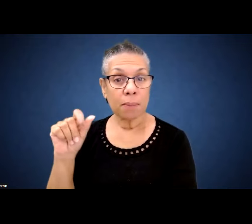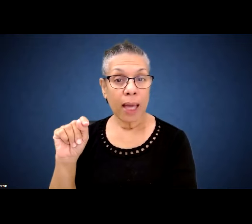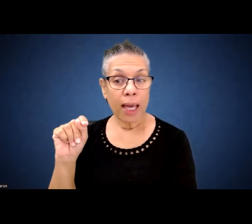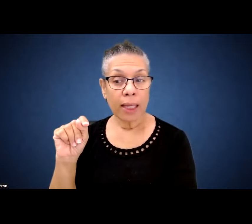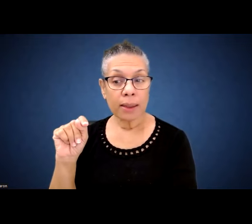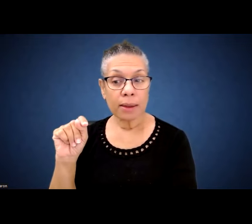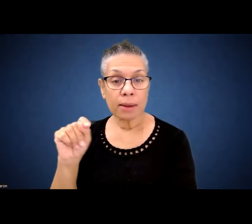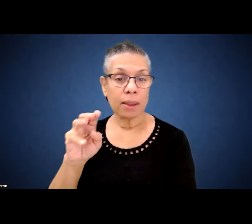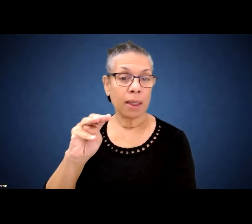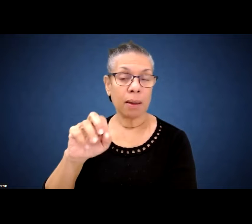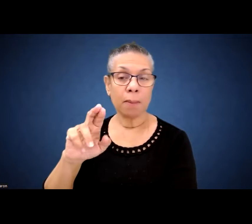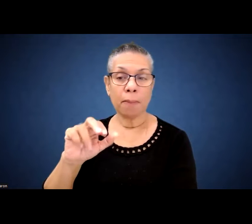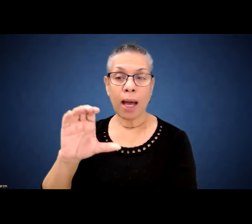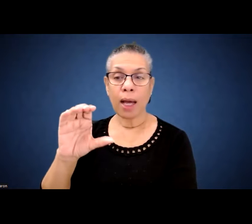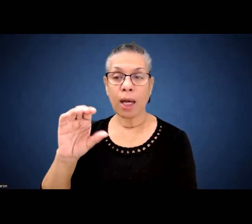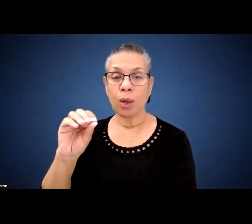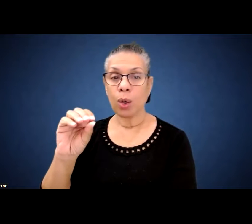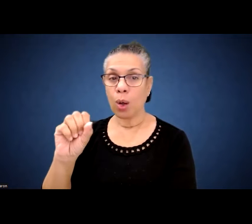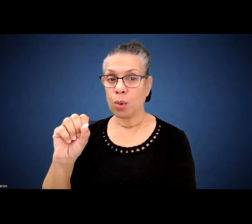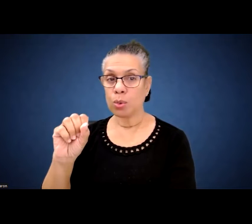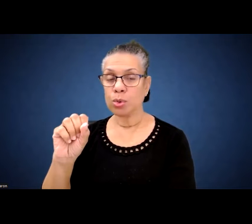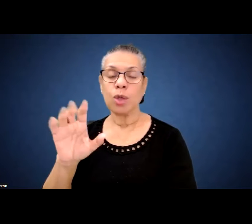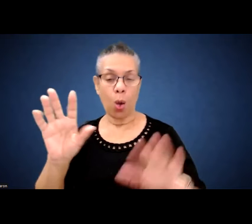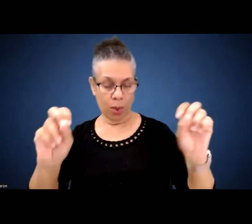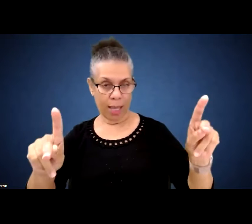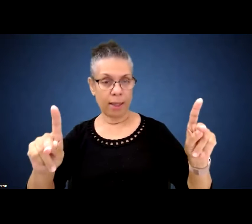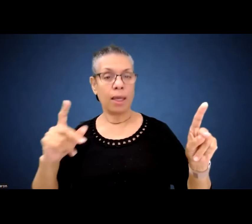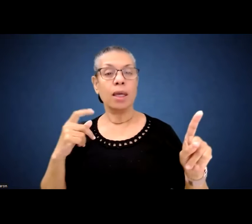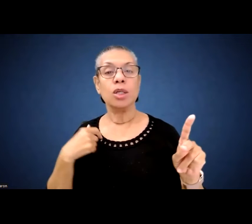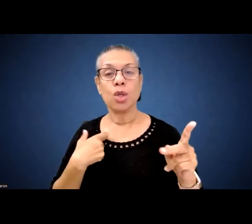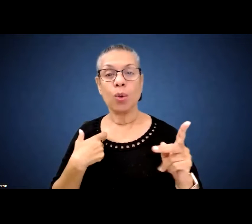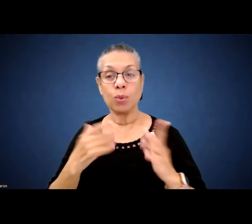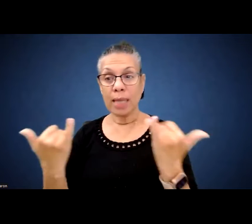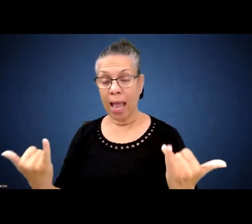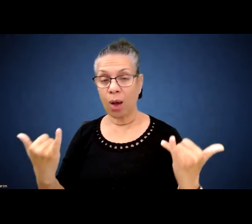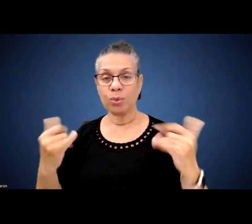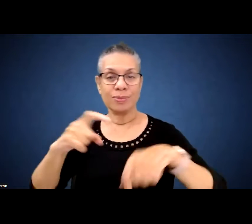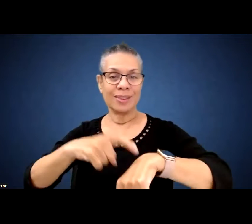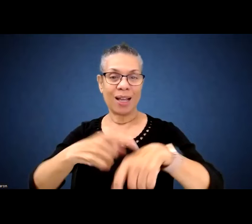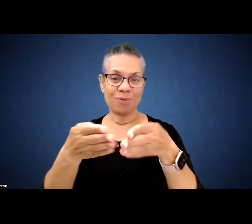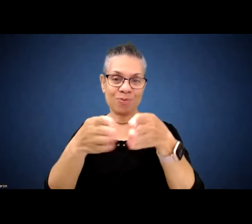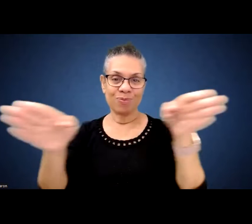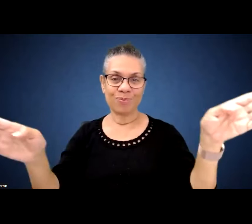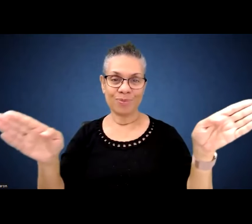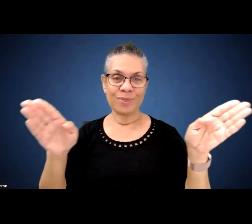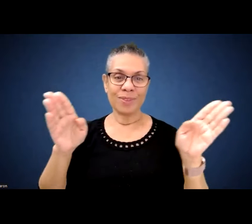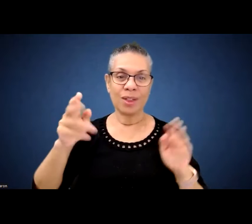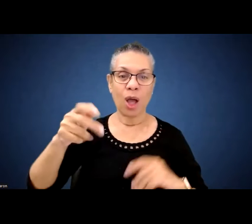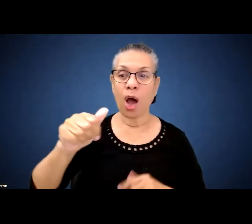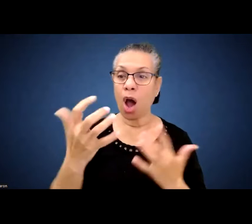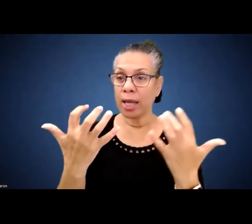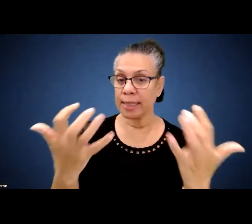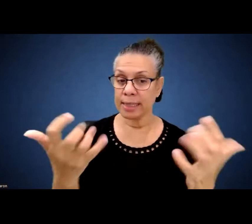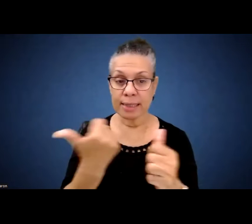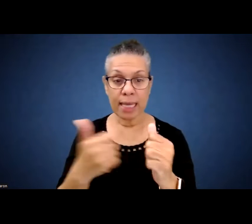Okay, and Marcos suggested it. So I'd like to go out to the audience now. And do we have any questions,